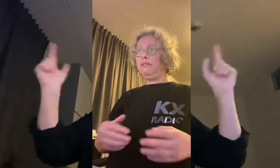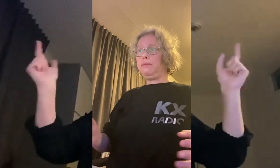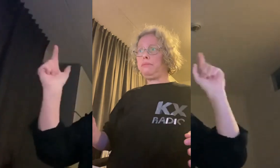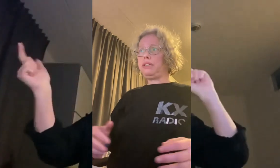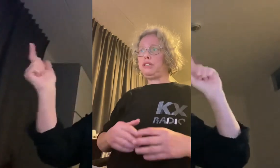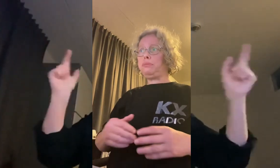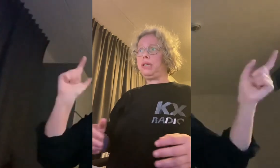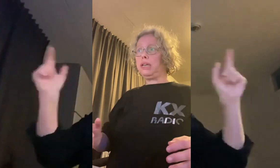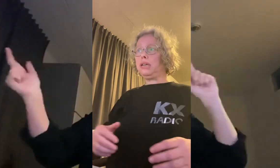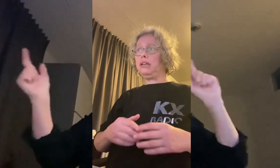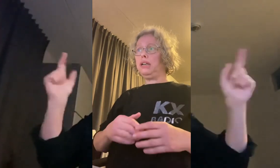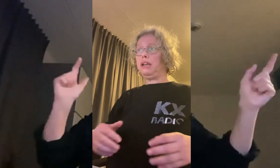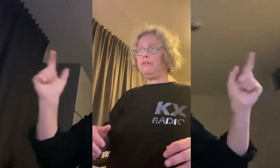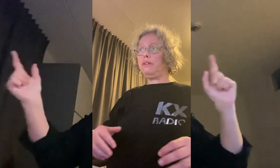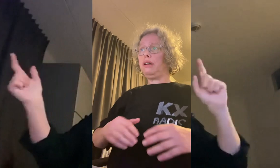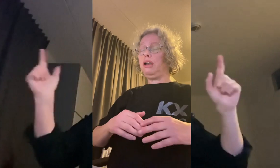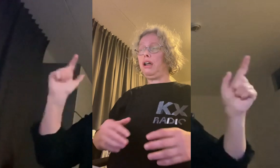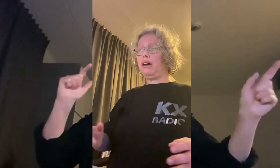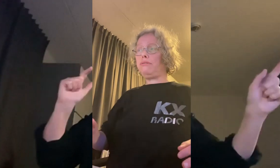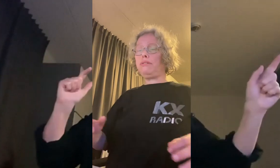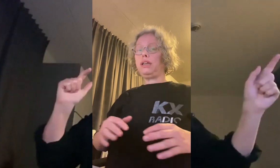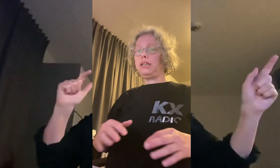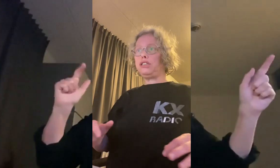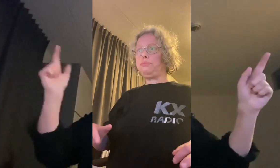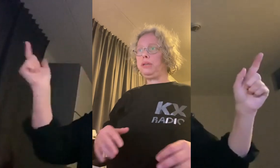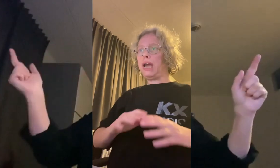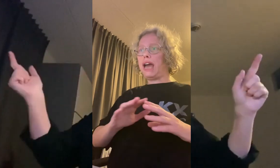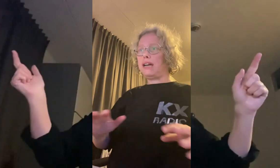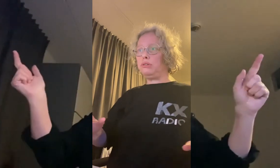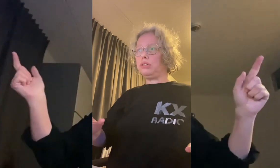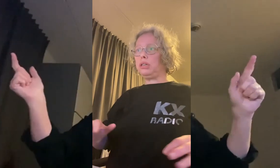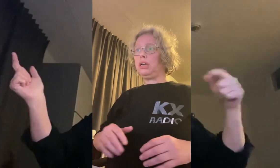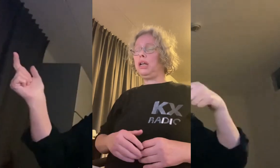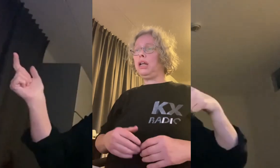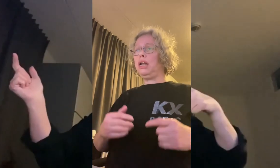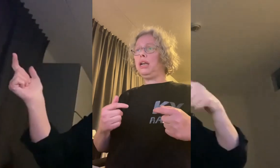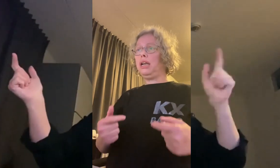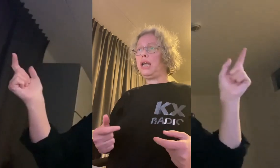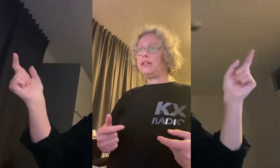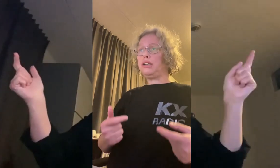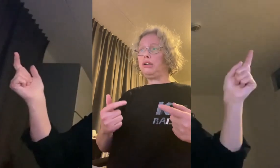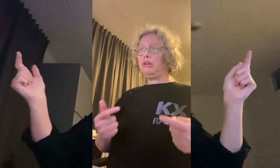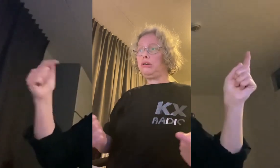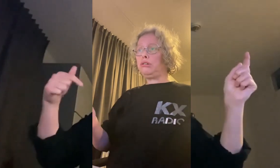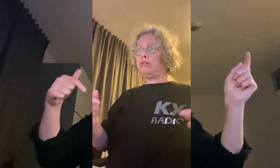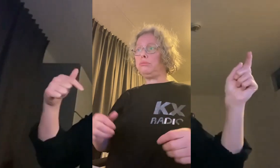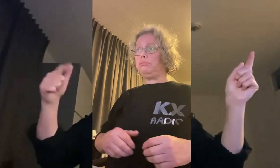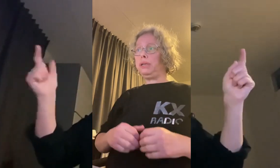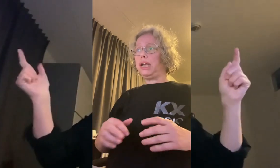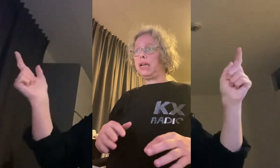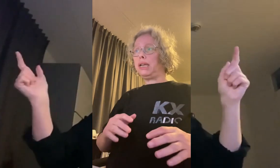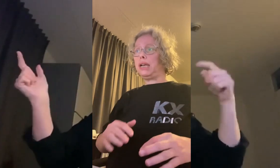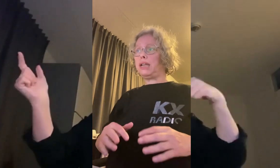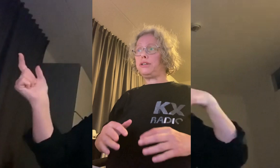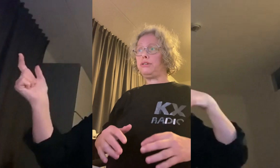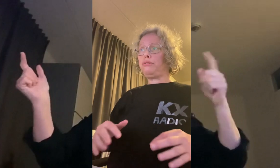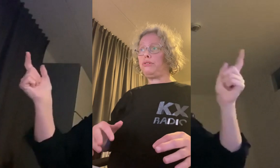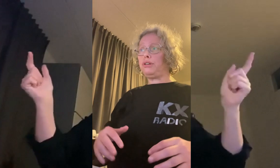women speak, live, love, and speak out. Let her be, and let her voice